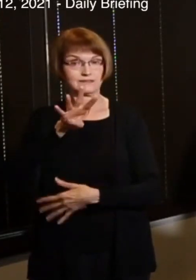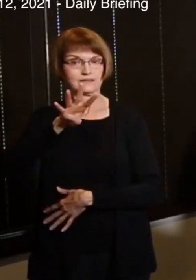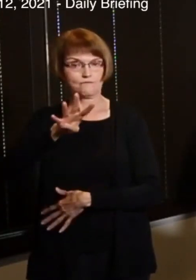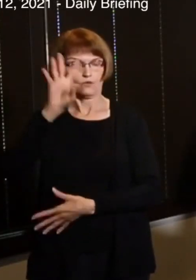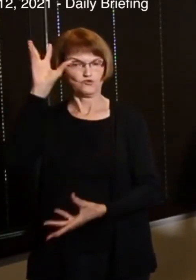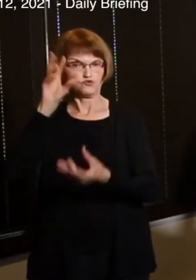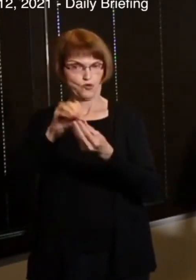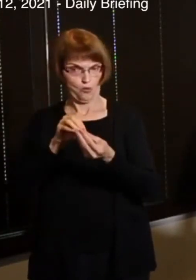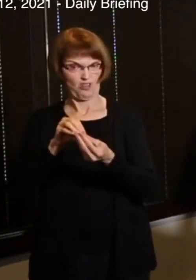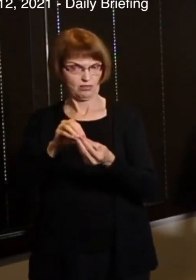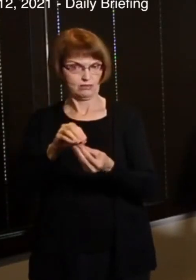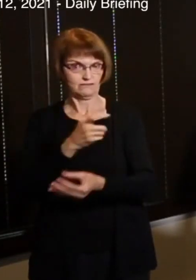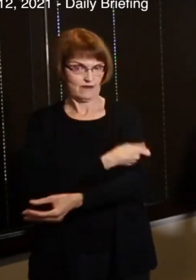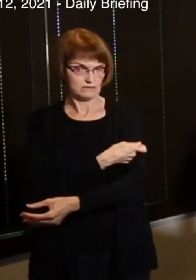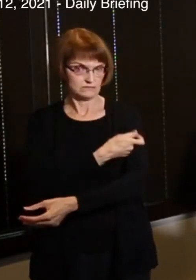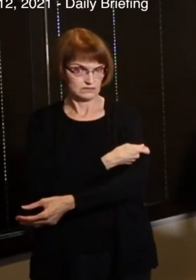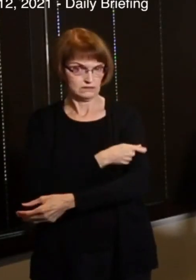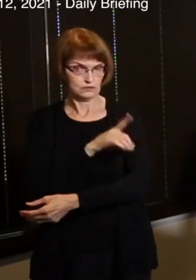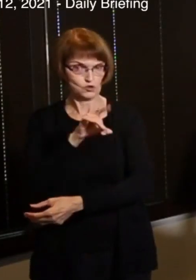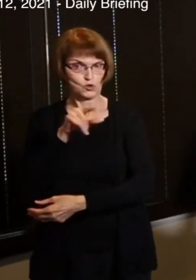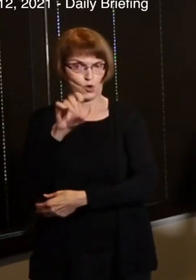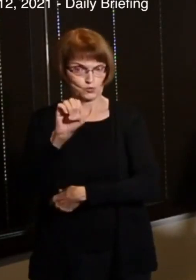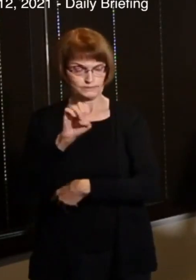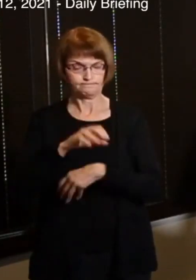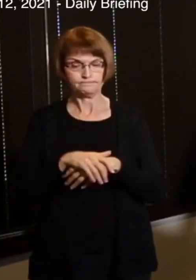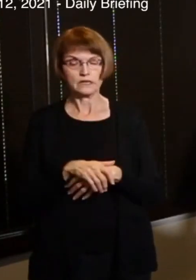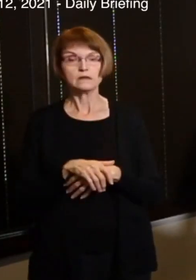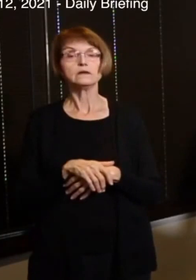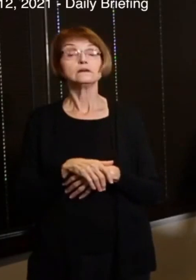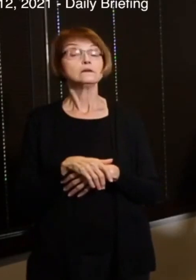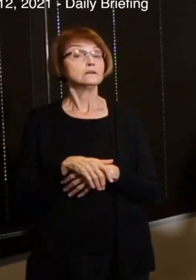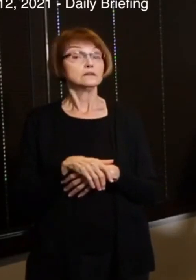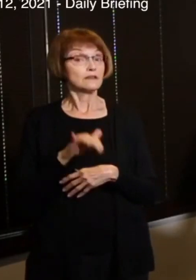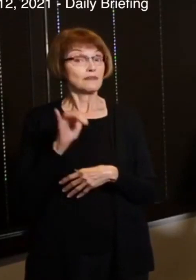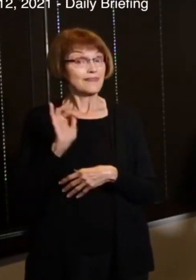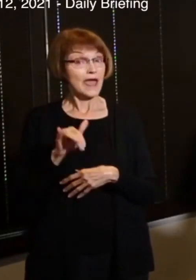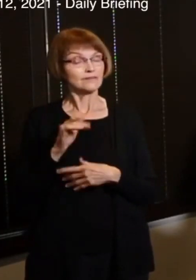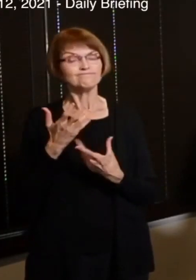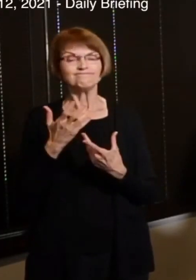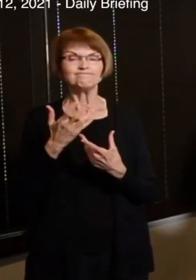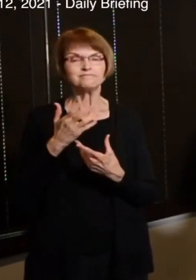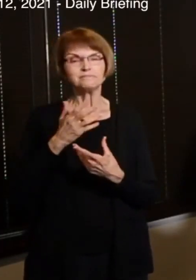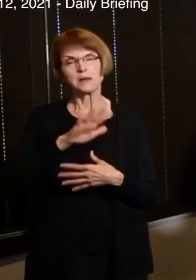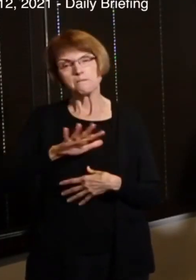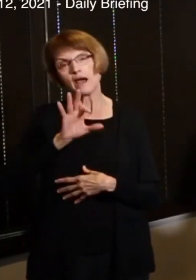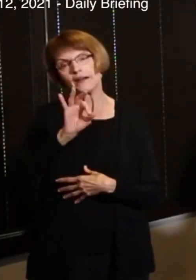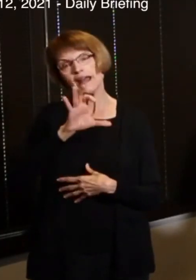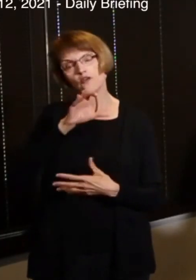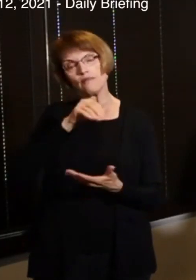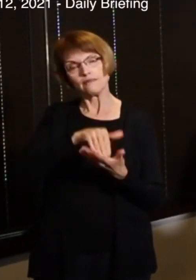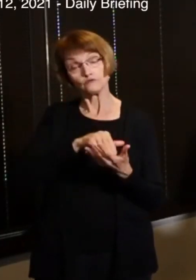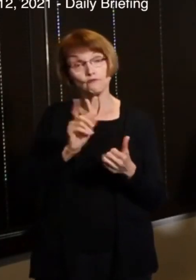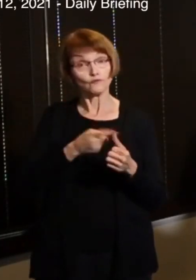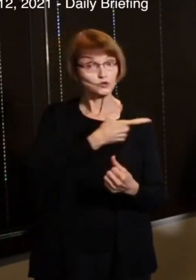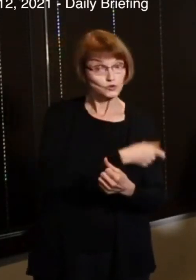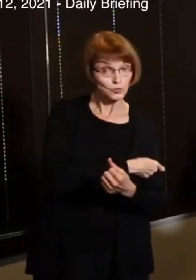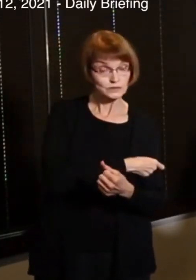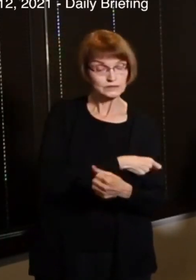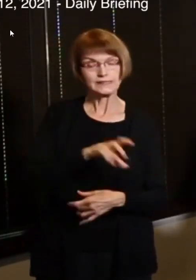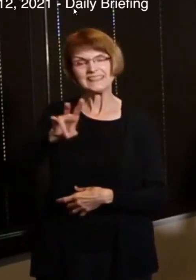1,566,064 total doses of COVID vaccines. And so that includes around 900,000 first doses and